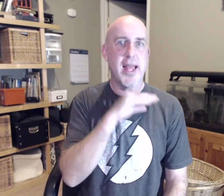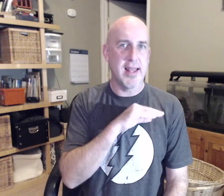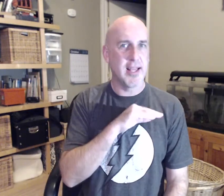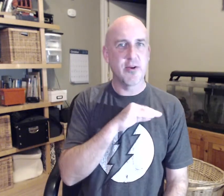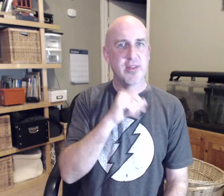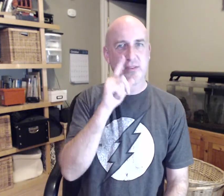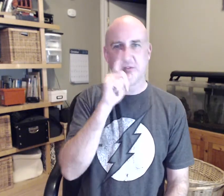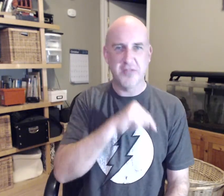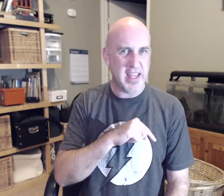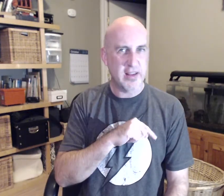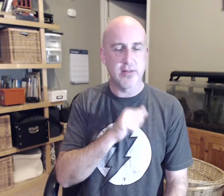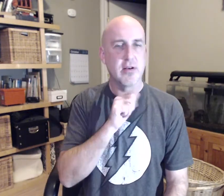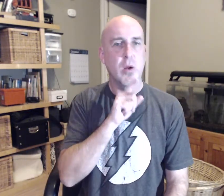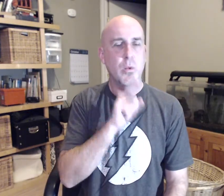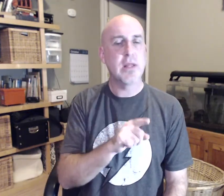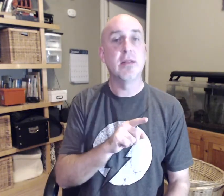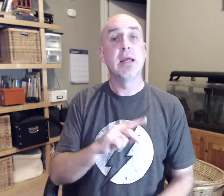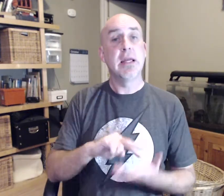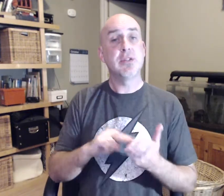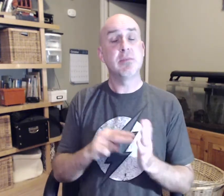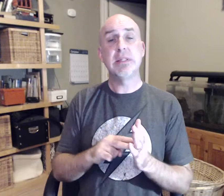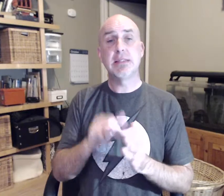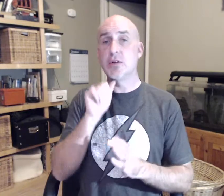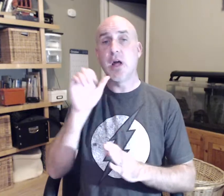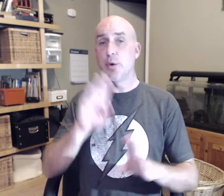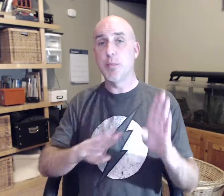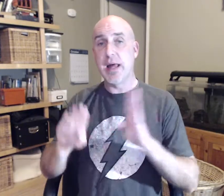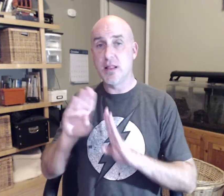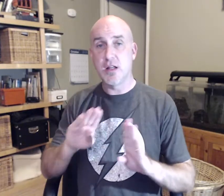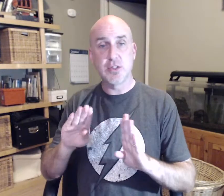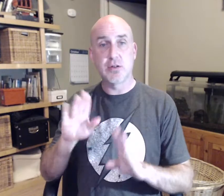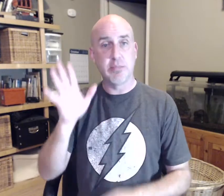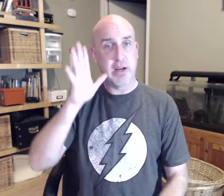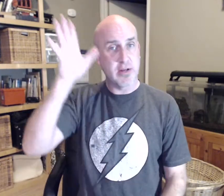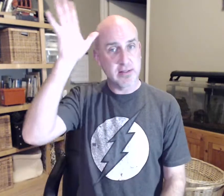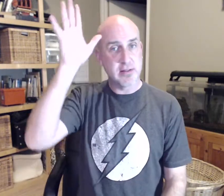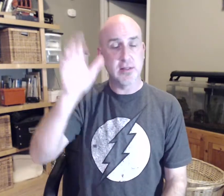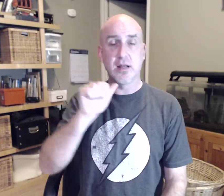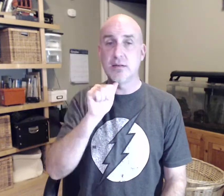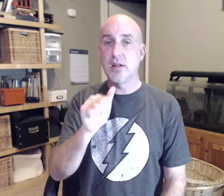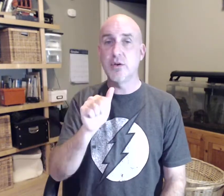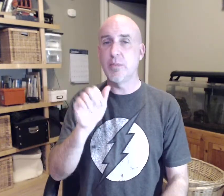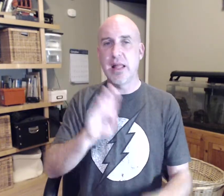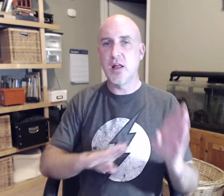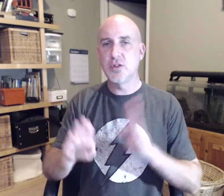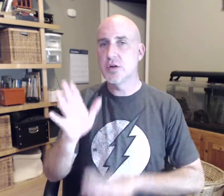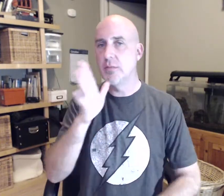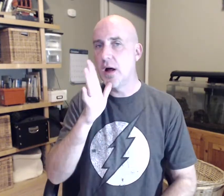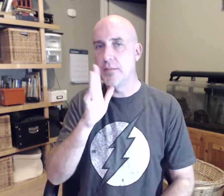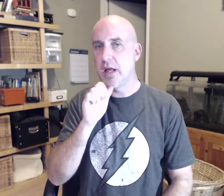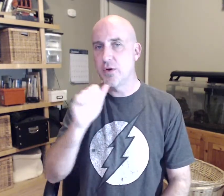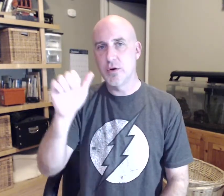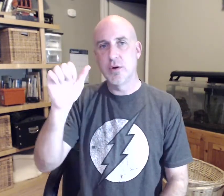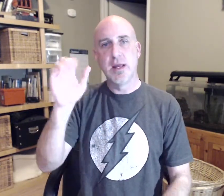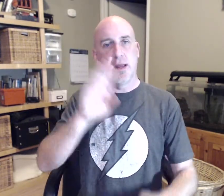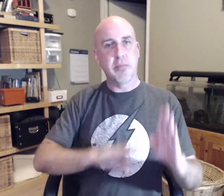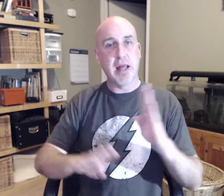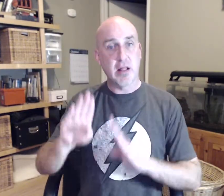lying or that they're fake or they're not real. It just means they're not your biological parent. They're not your biological mom, not your